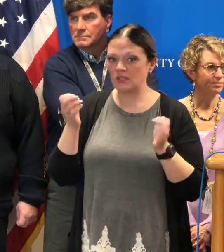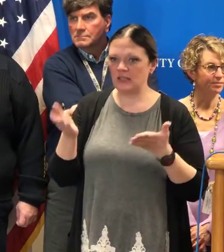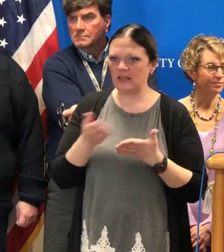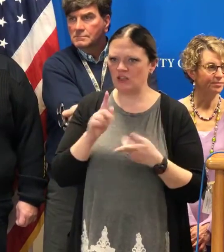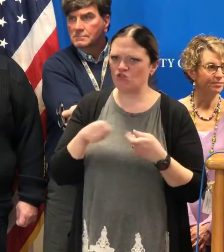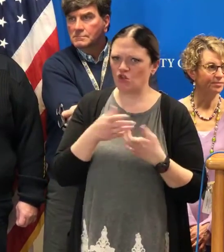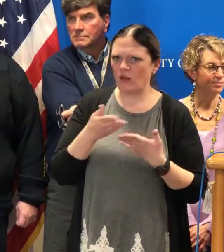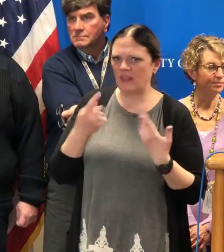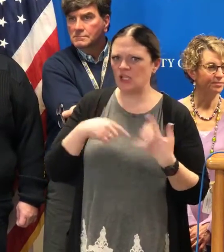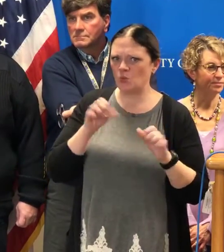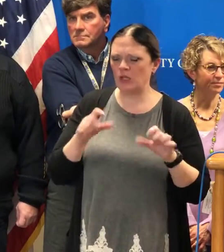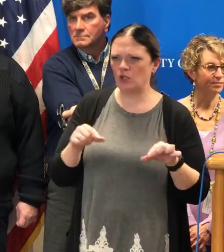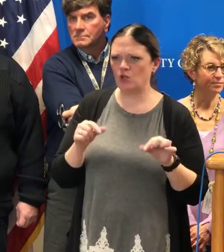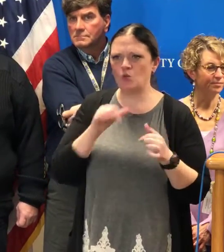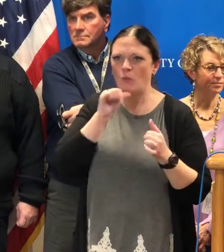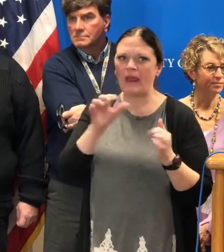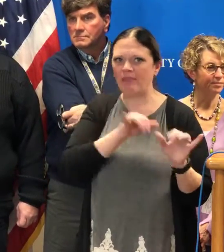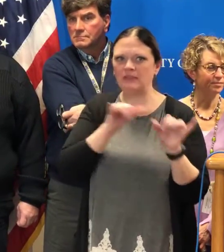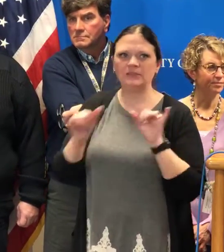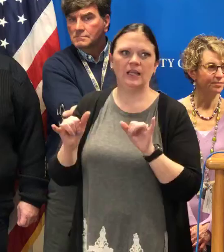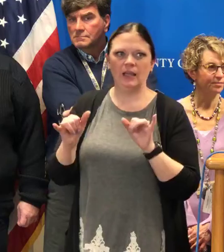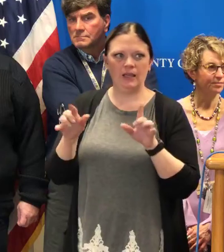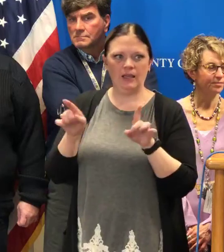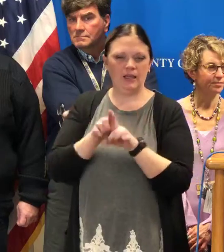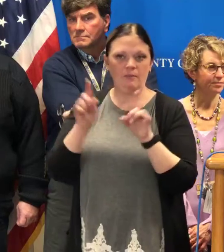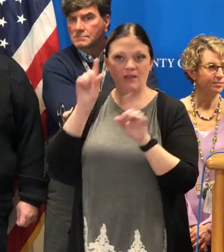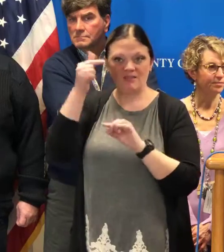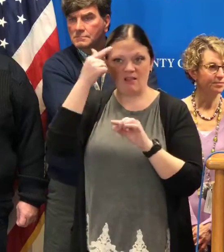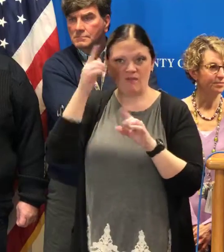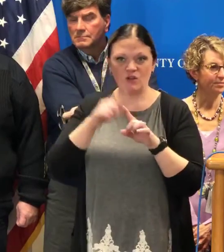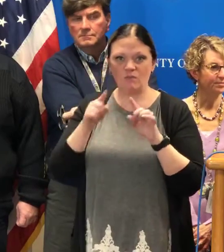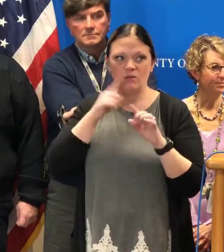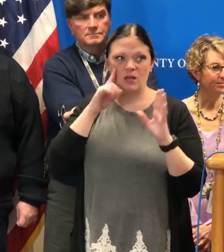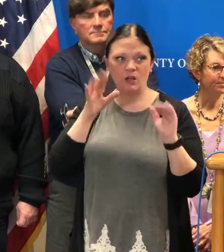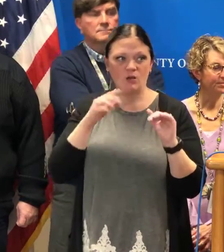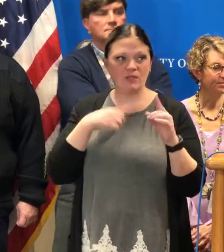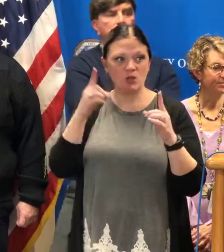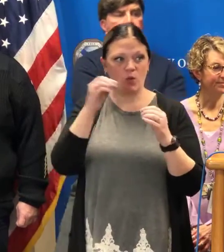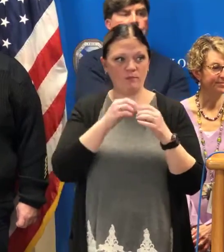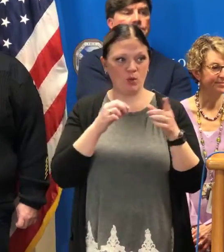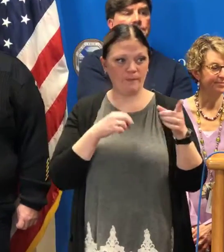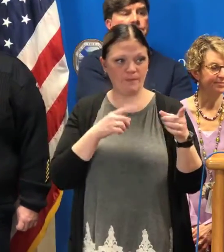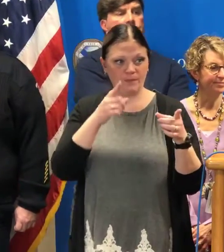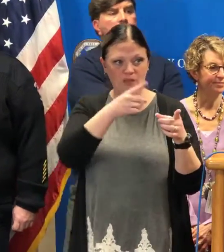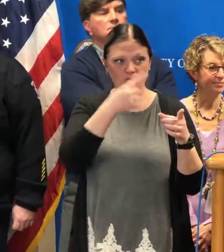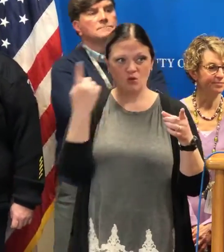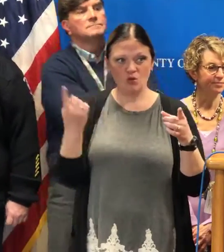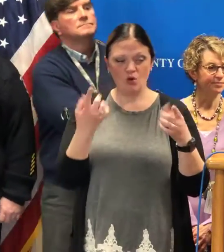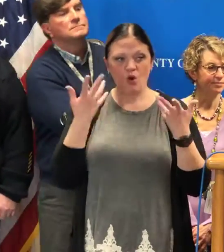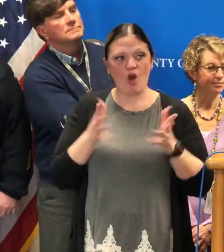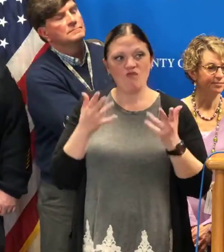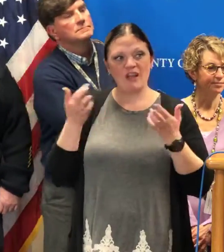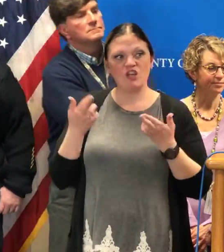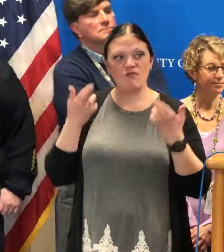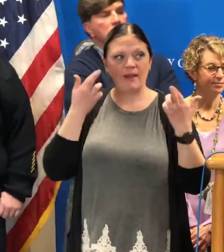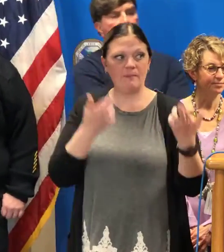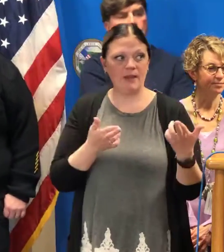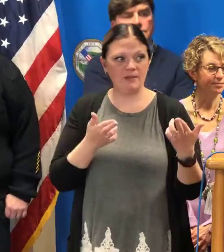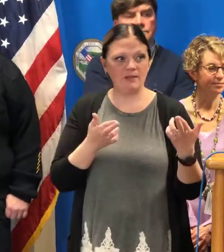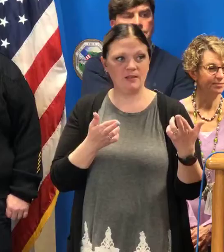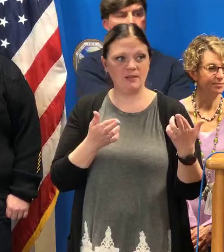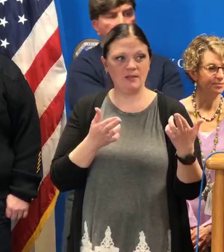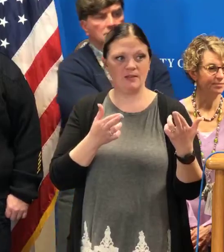here, not to the same extent as the governor. We just hope we don't get to that point. One more question, Sandy. You're already recommending that not more